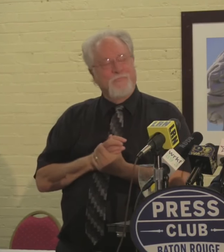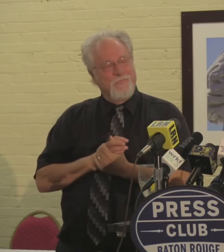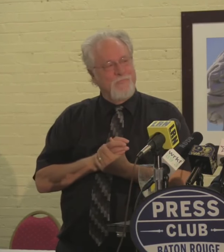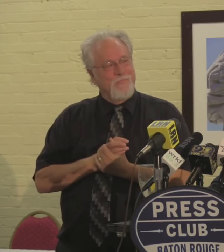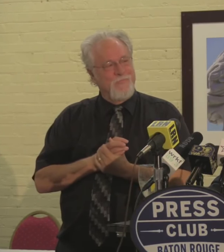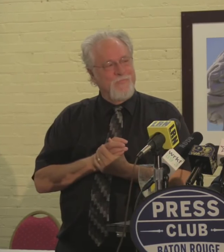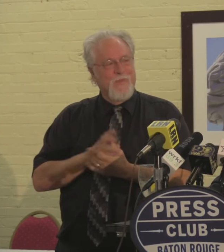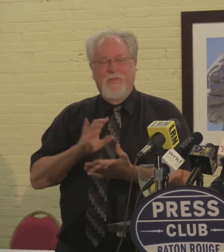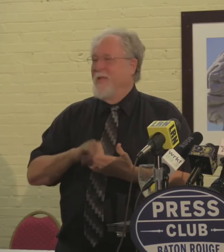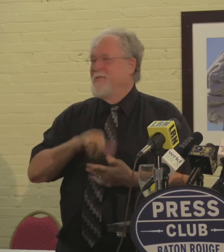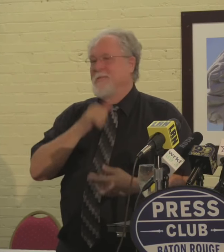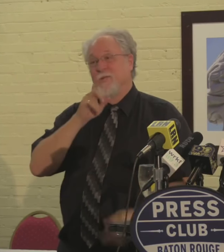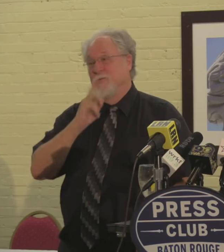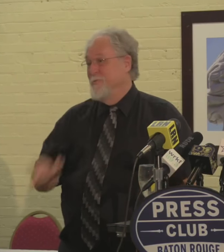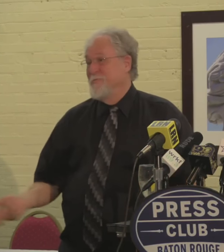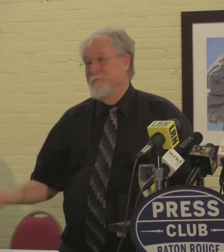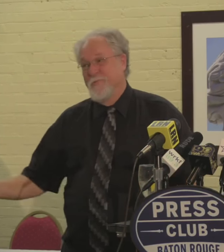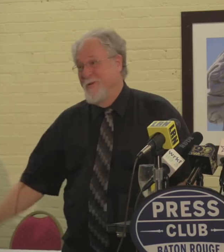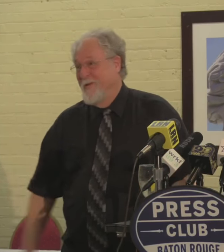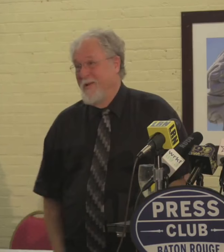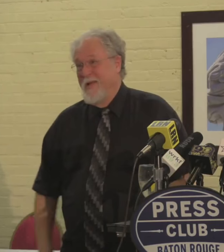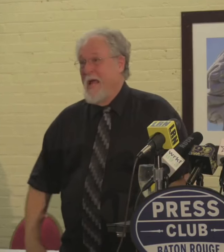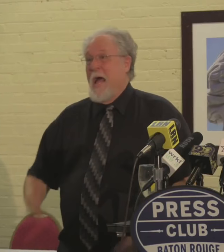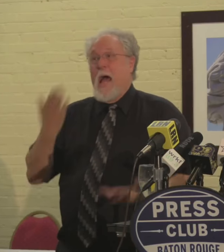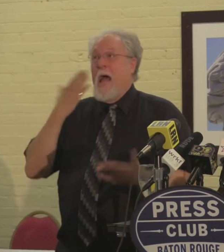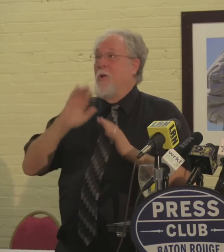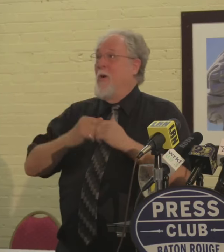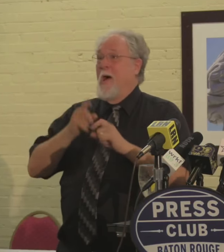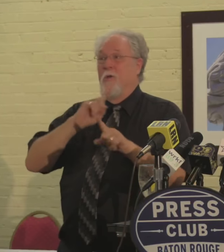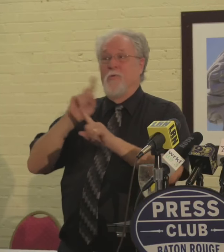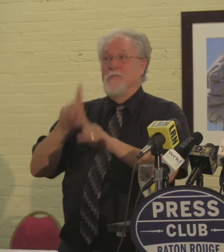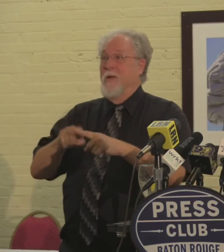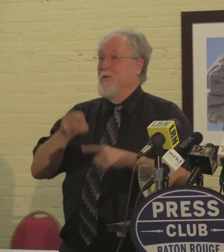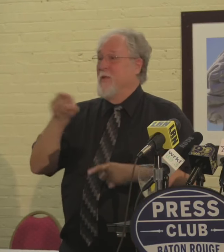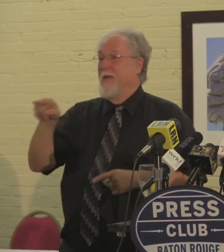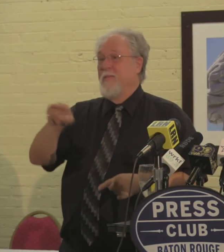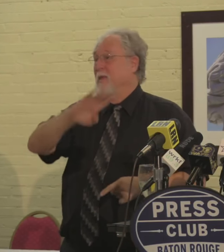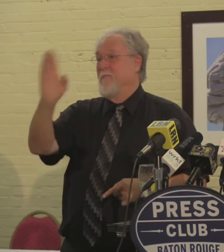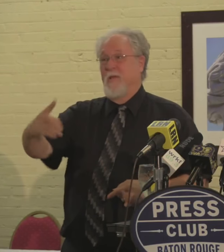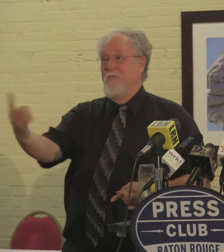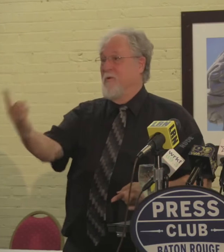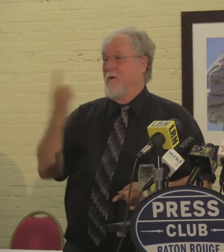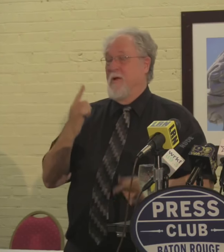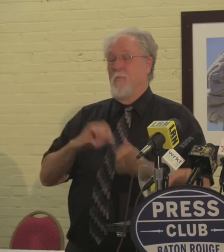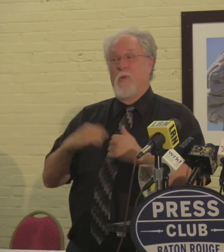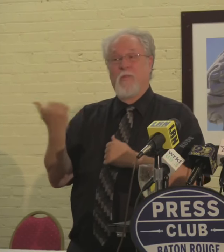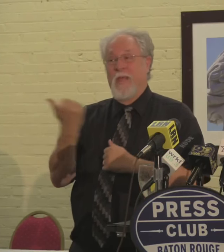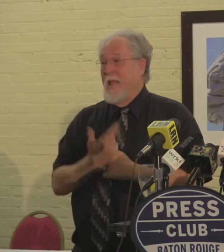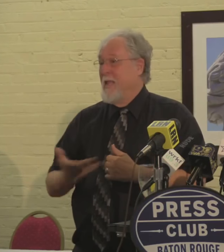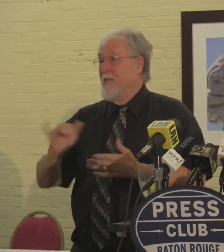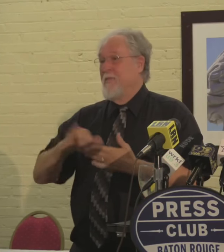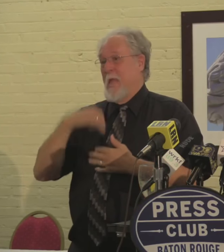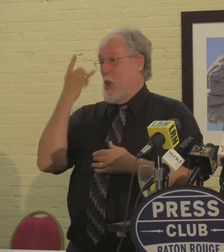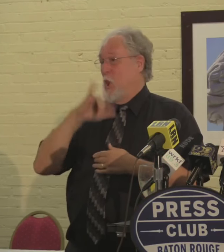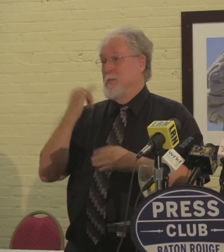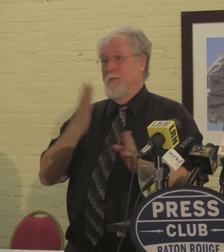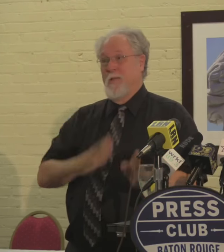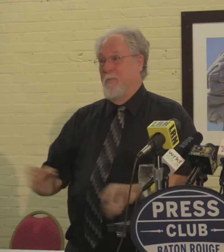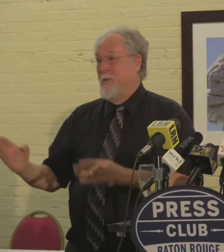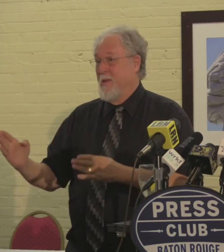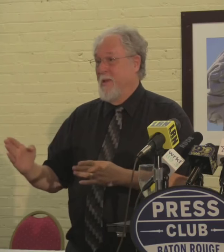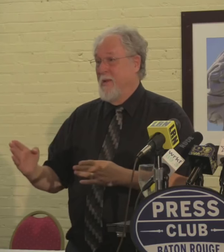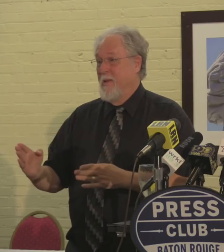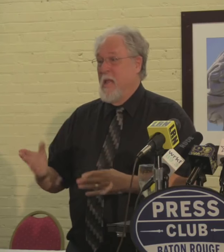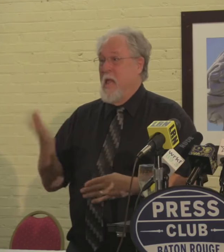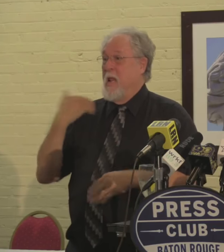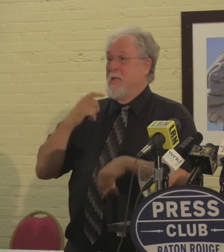that just isn't so. I mean, I don't even know how to respond to that. They've never come with anything that looks like a plan. The last